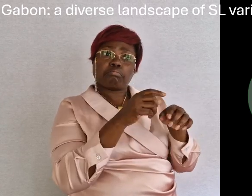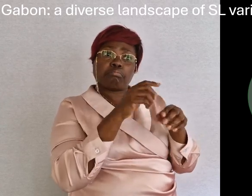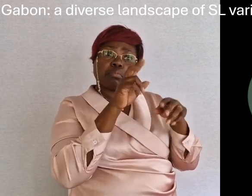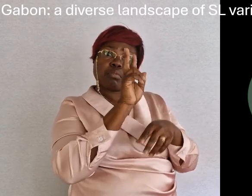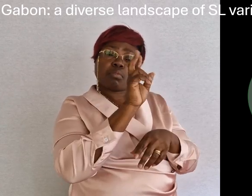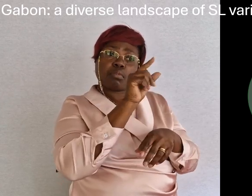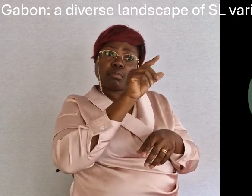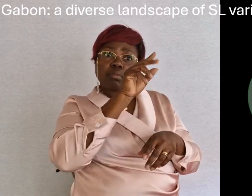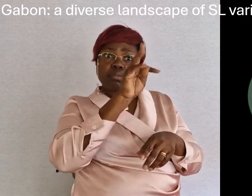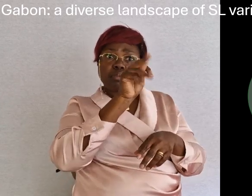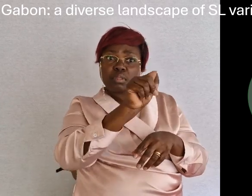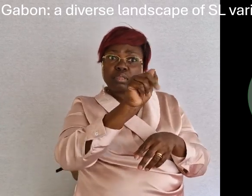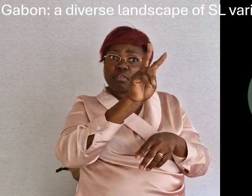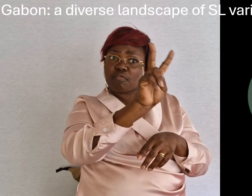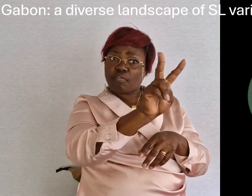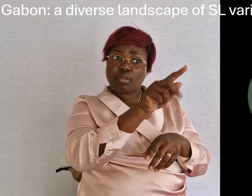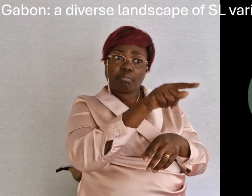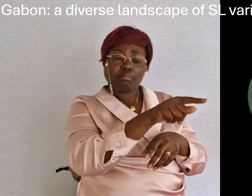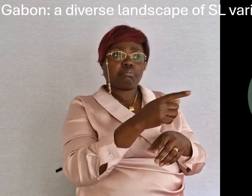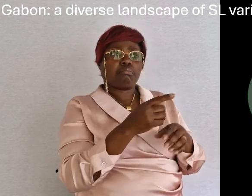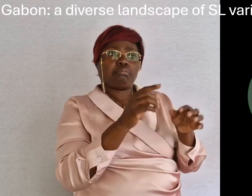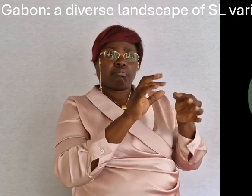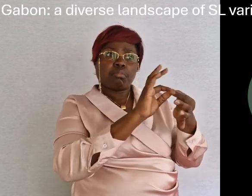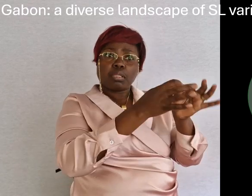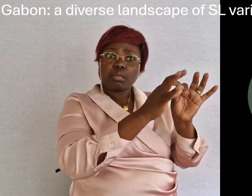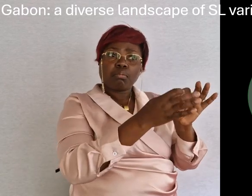time, there was also a group of